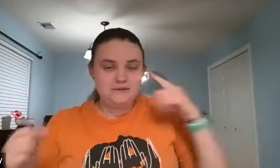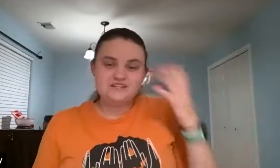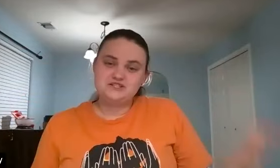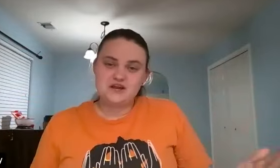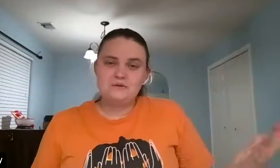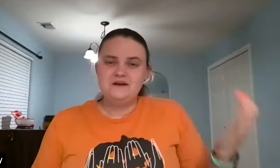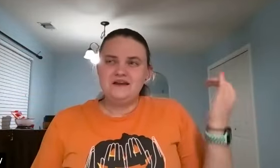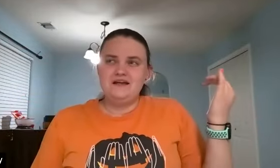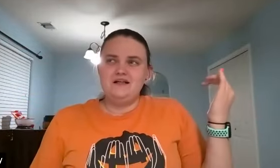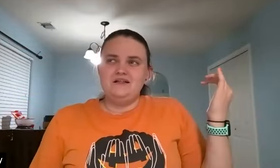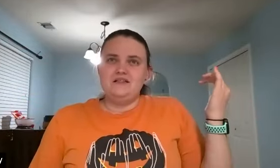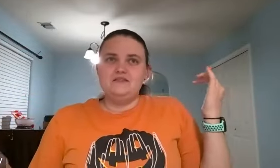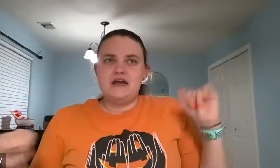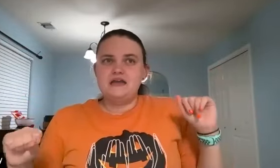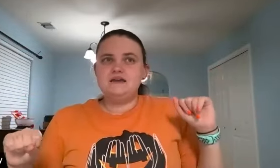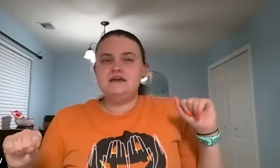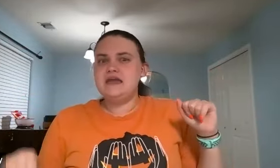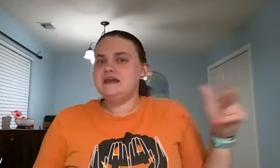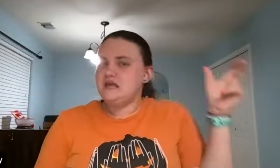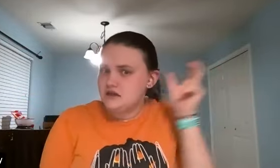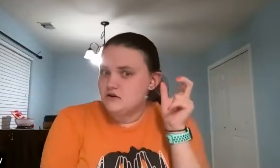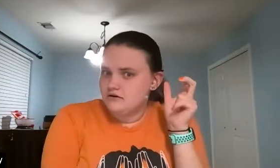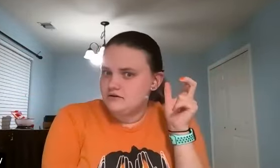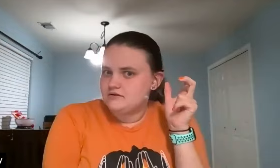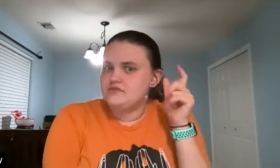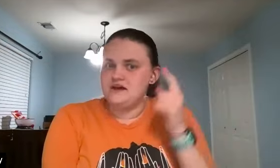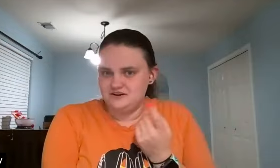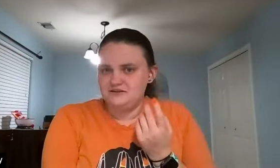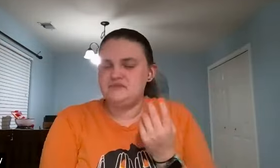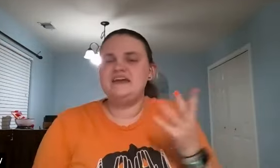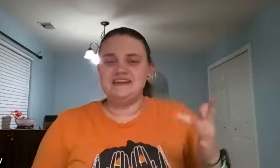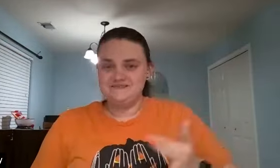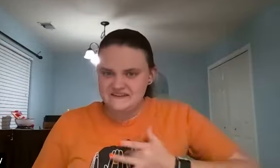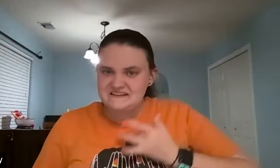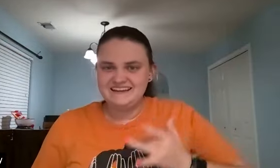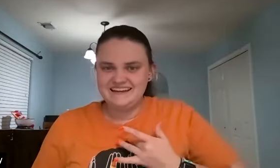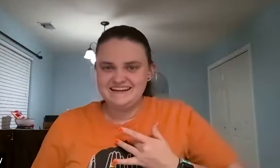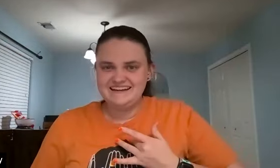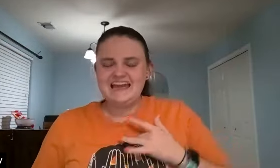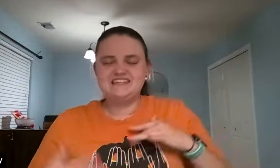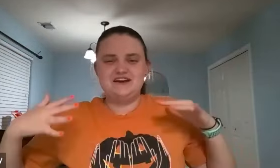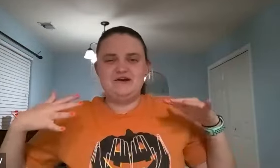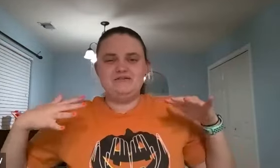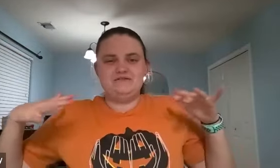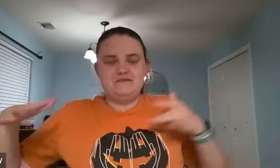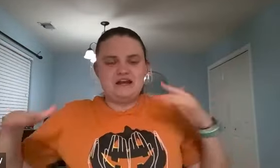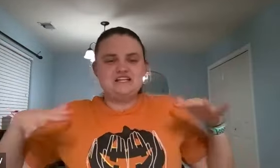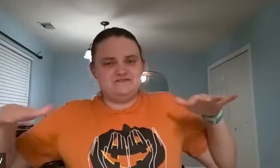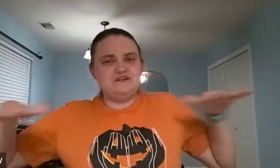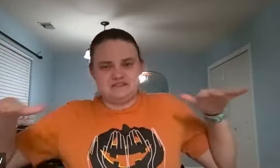because they can't hear thunder, but they can feel it. And so the vibration feels like